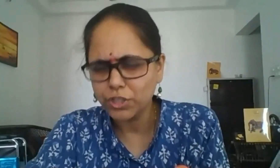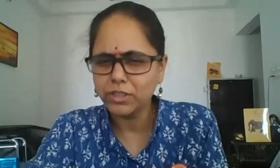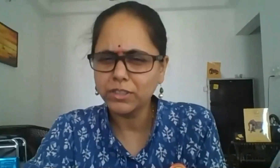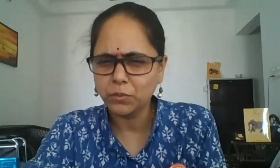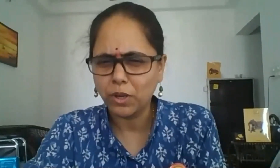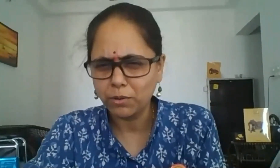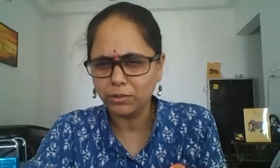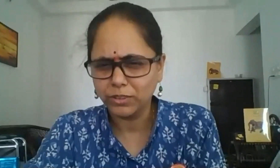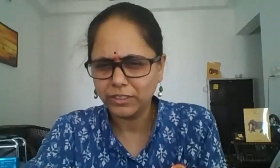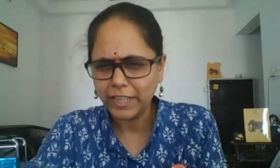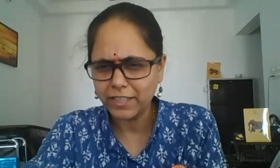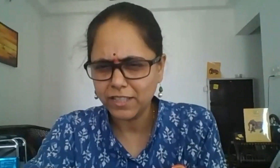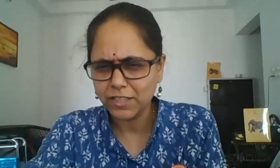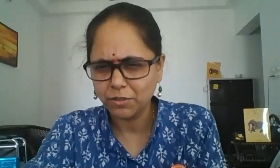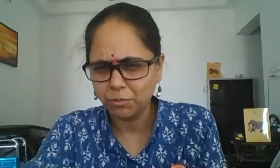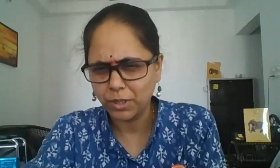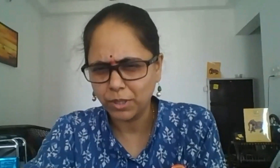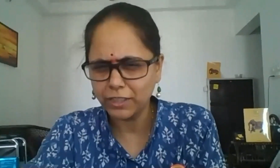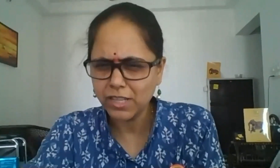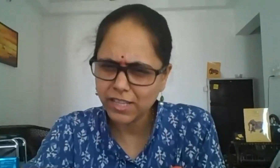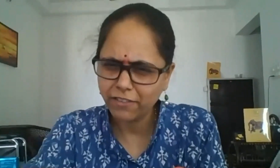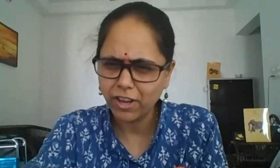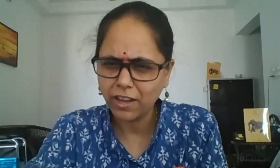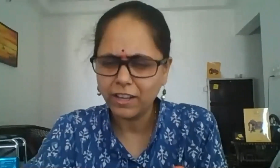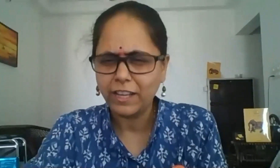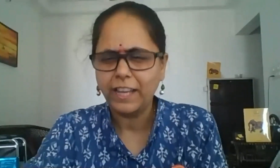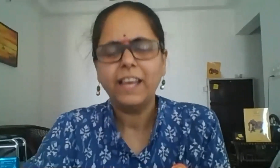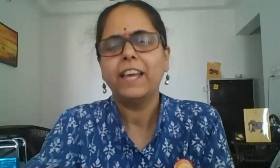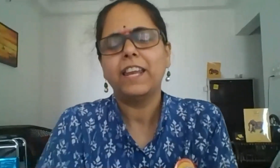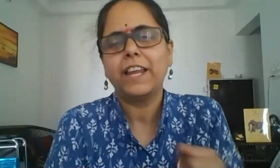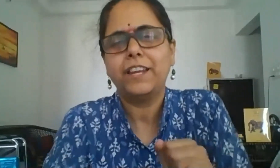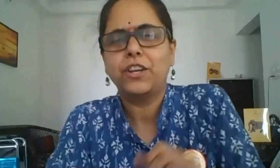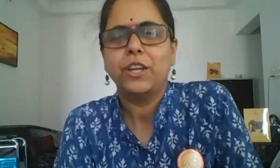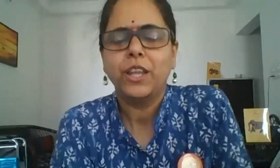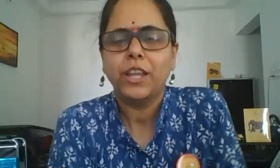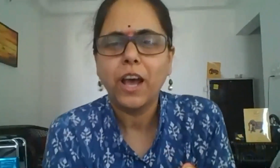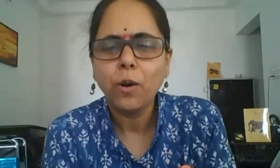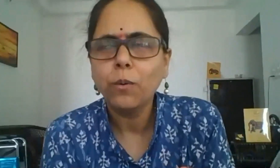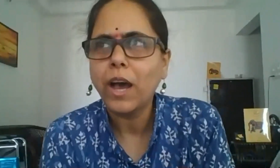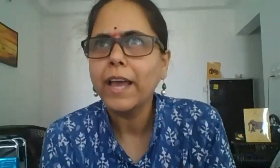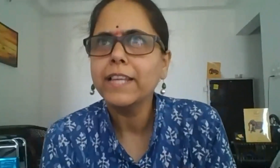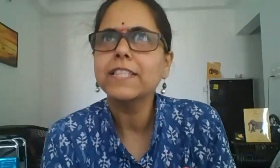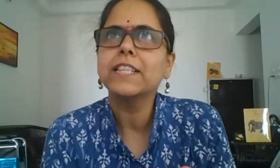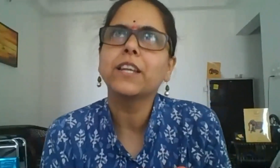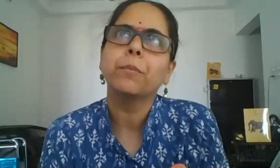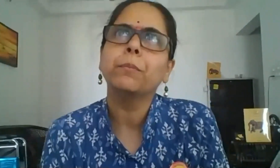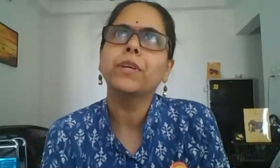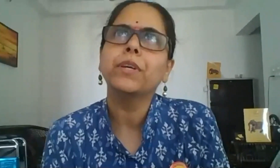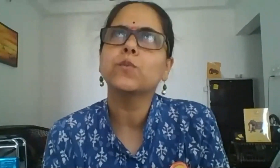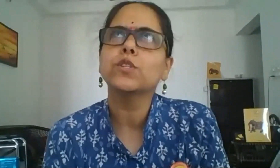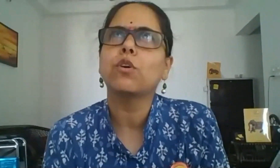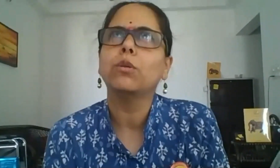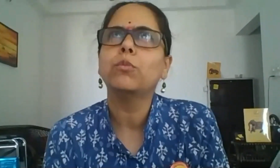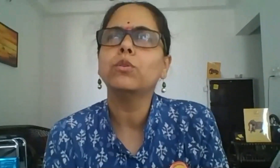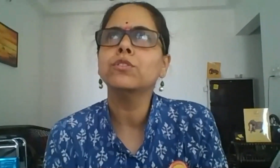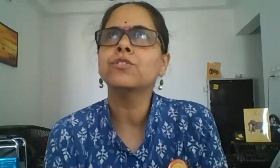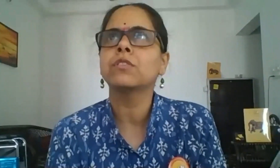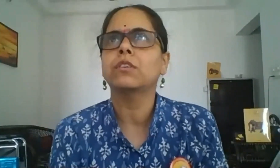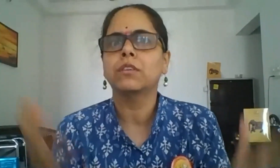soldiers. Wow, nice. Mother, seva. Right. Now, I still remember this was almost